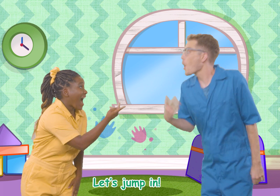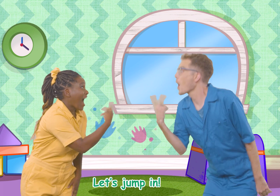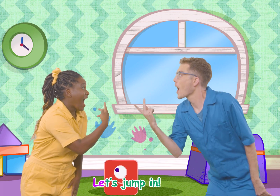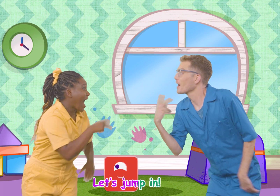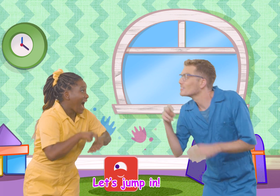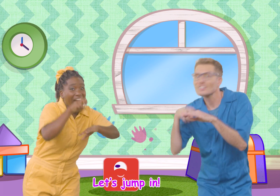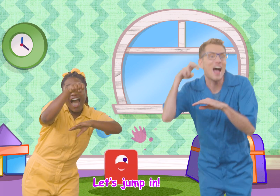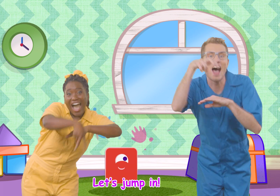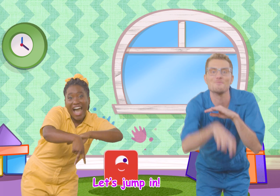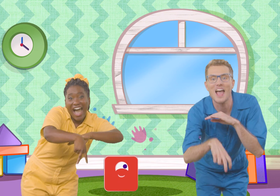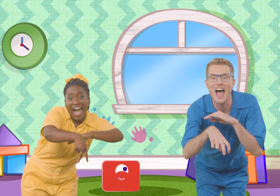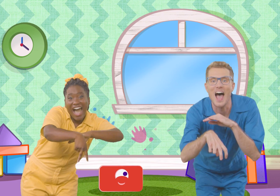Let's jump in.